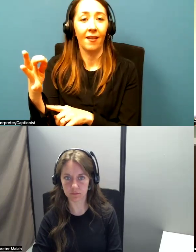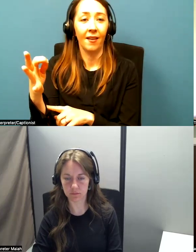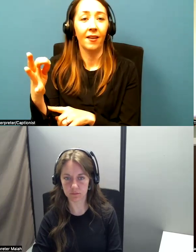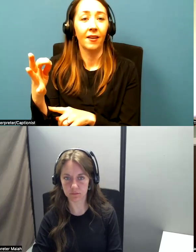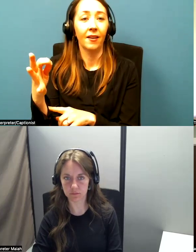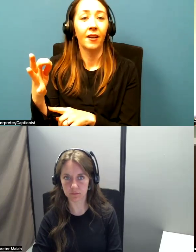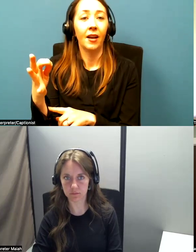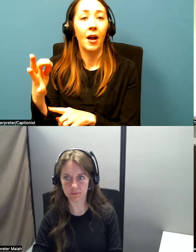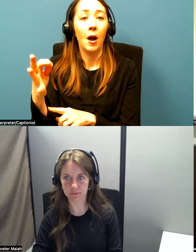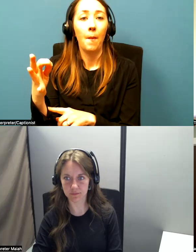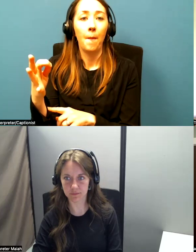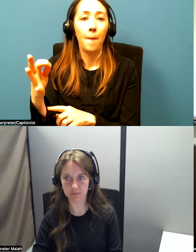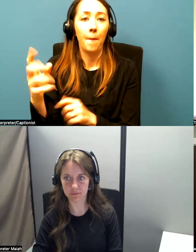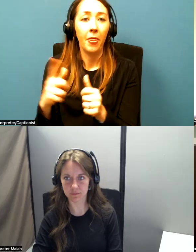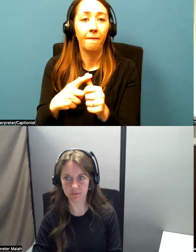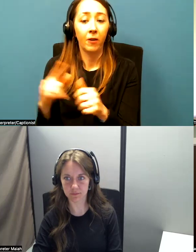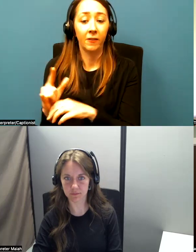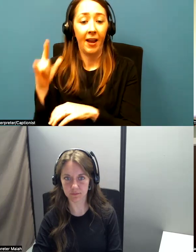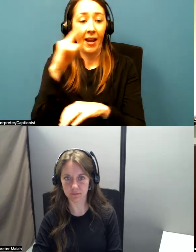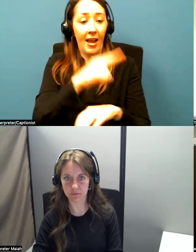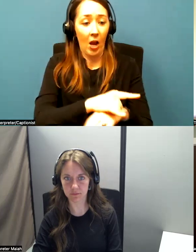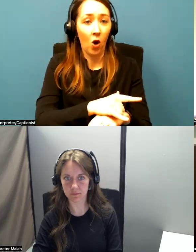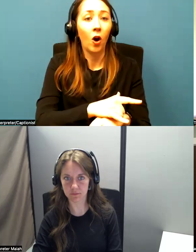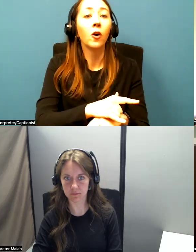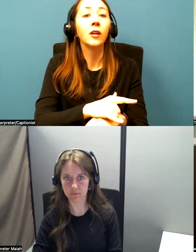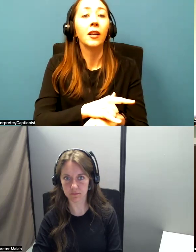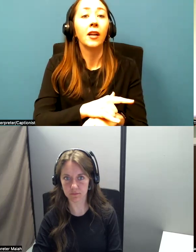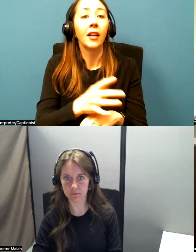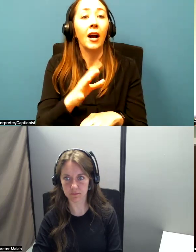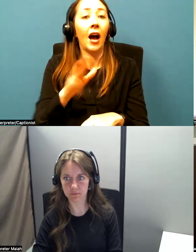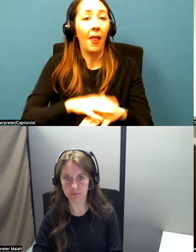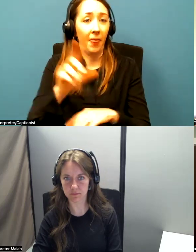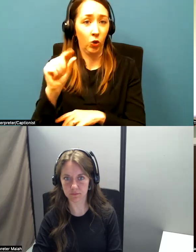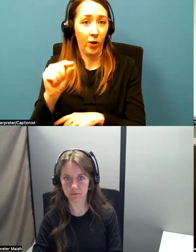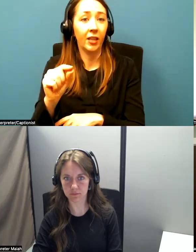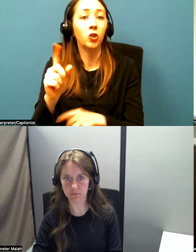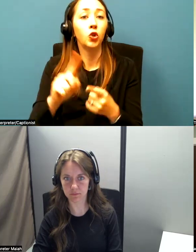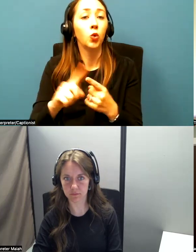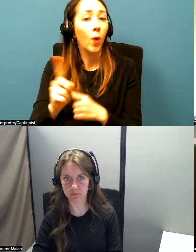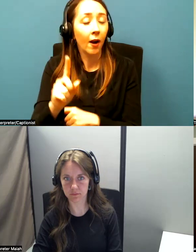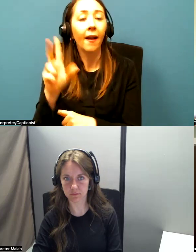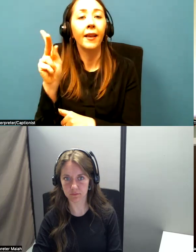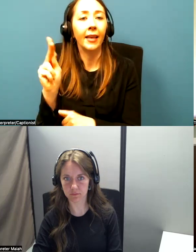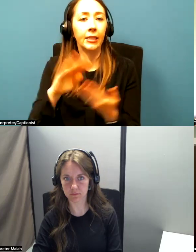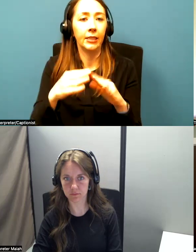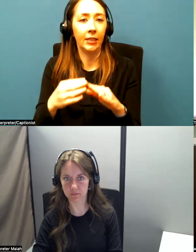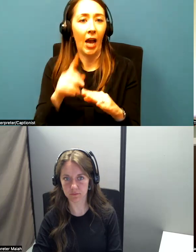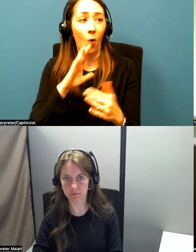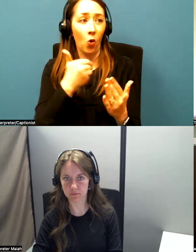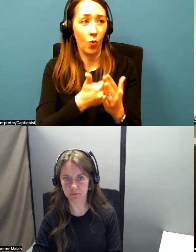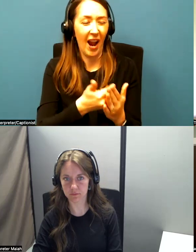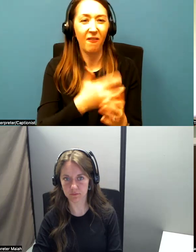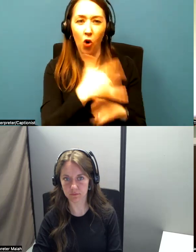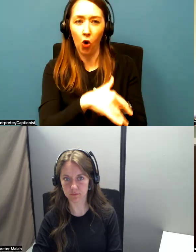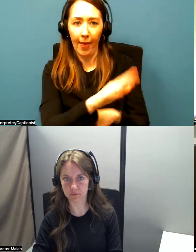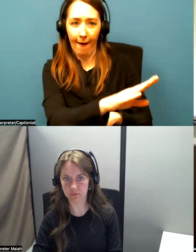the first flight out on the 20th to go to Kansas City. So I'll be arriving in like after the early afternoon to